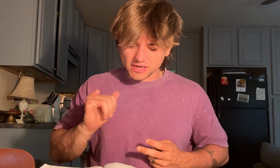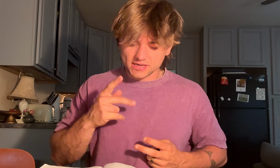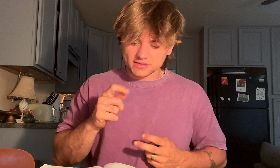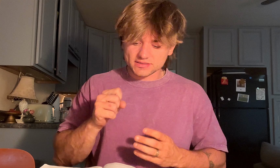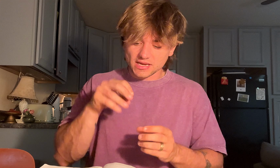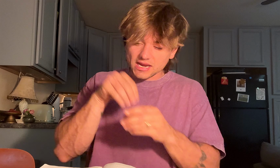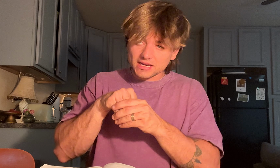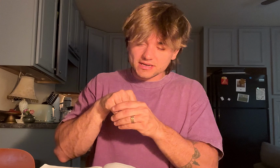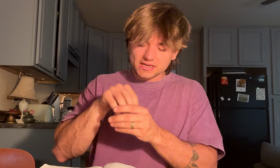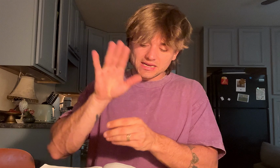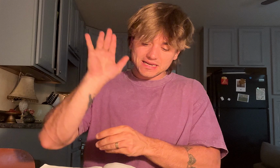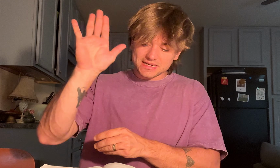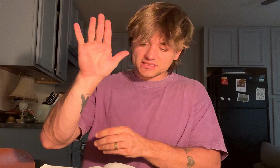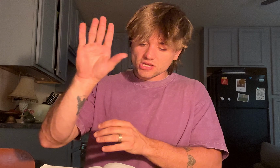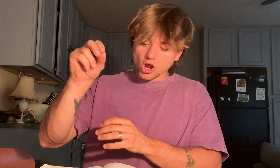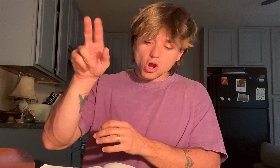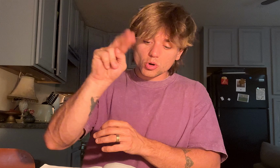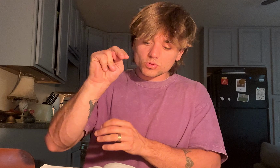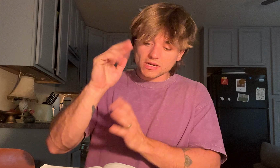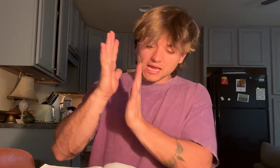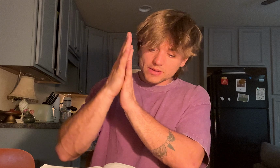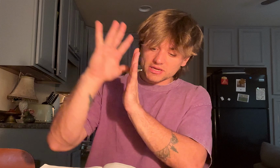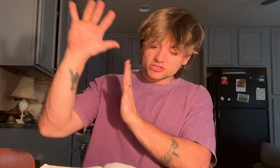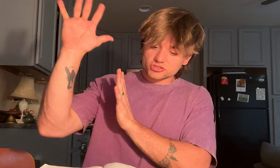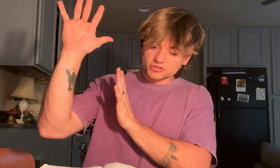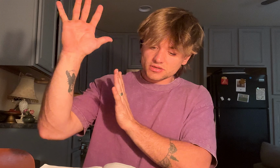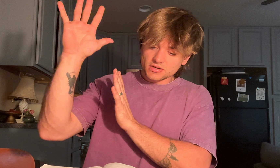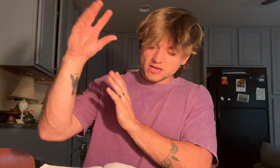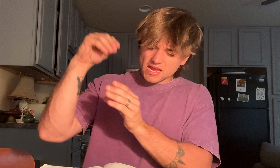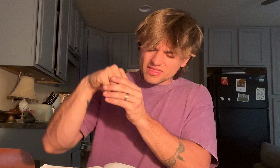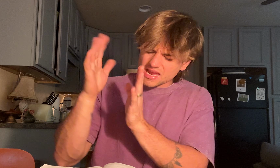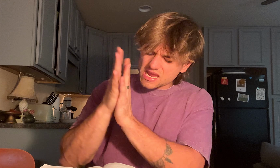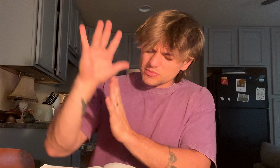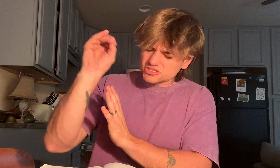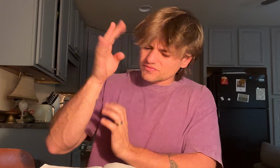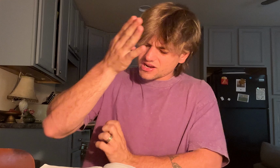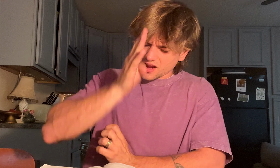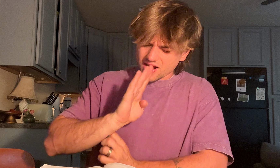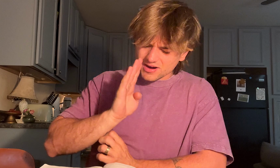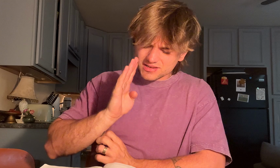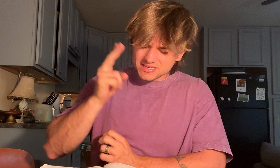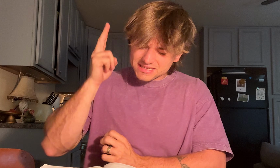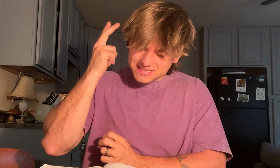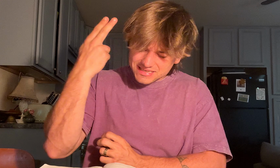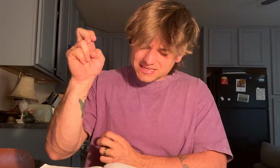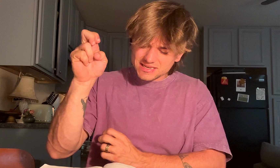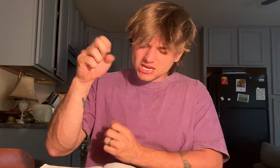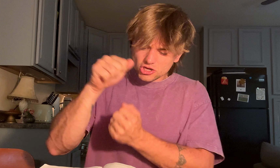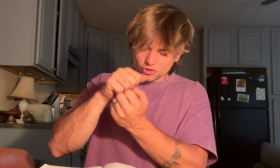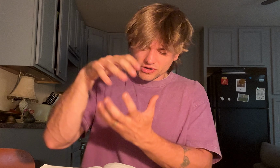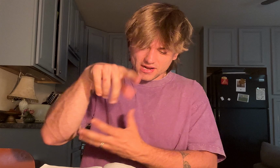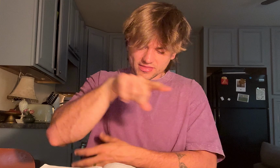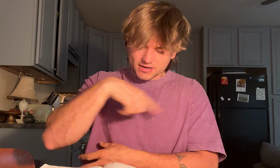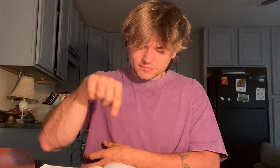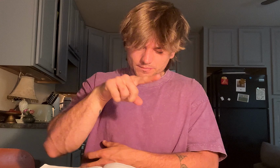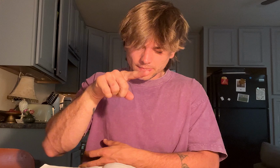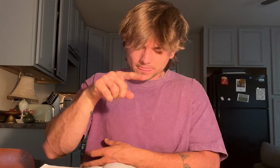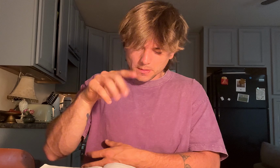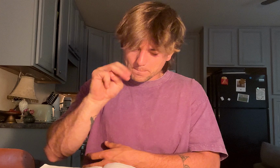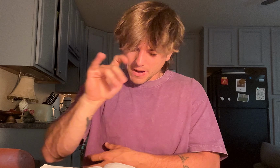beings in his own image. In the image of God, he created them,